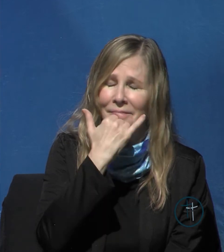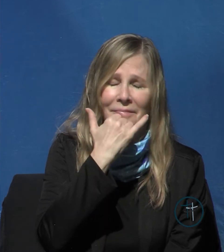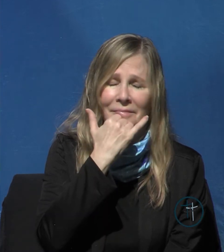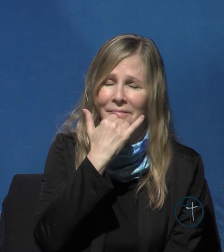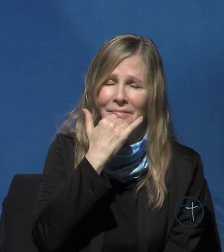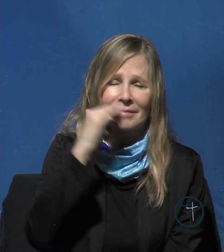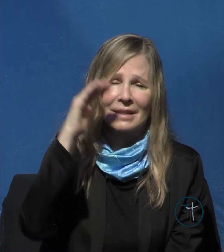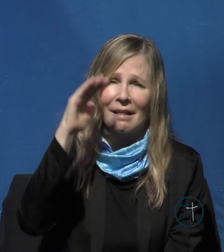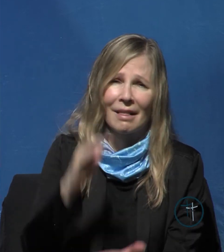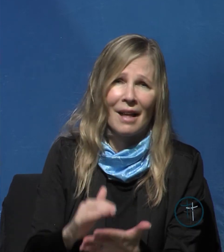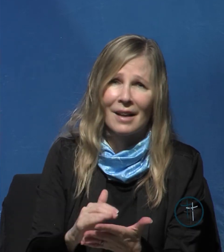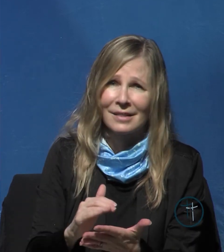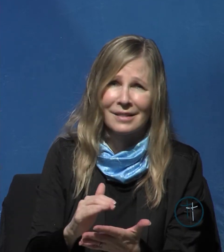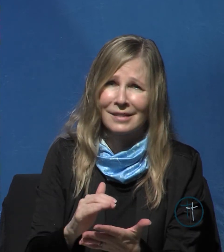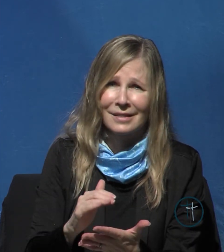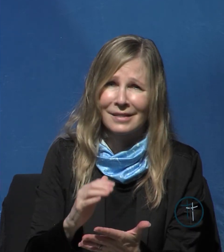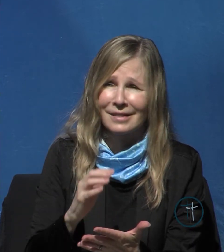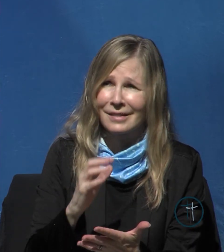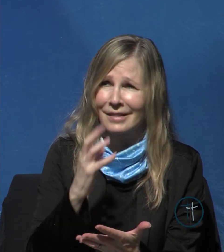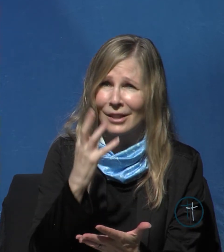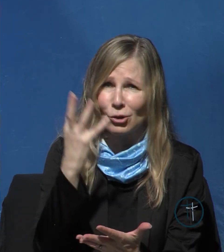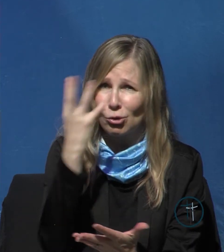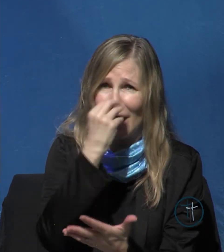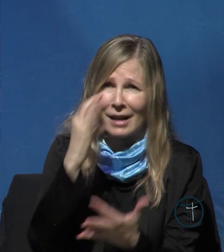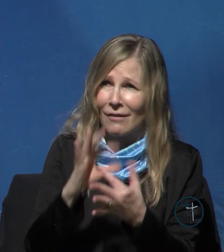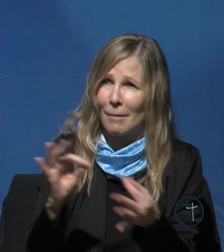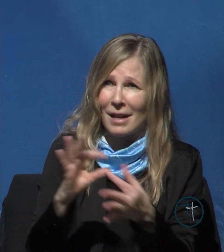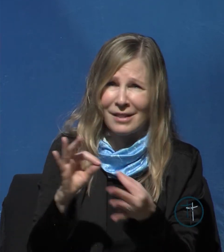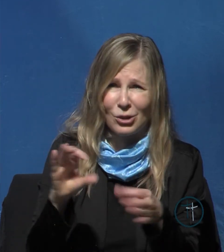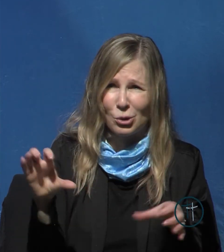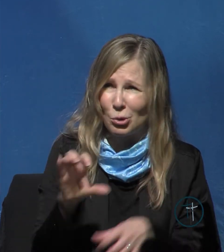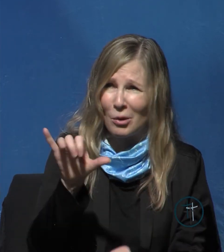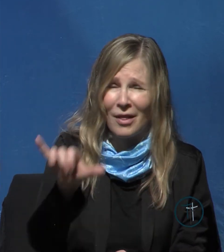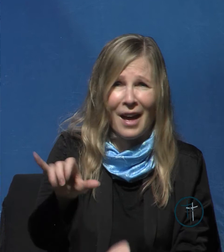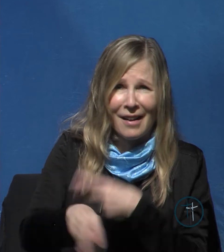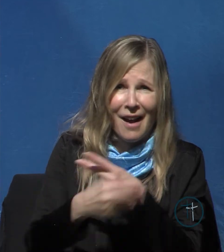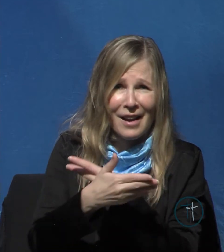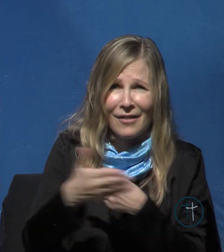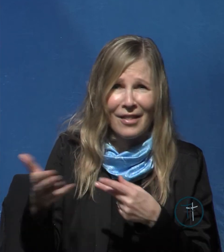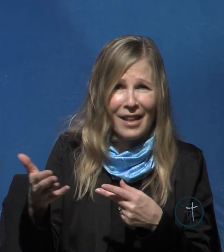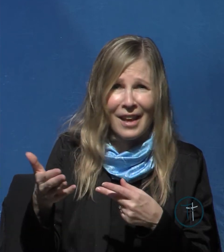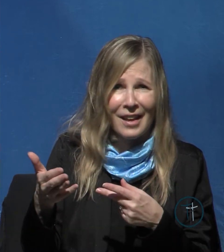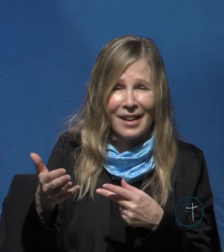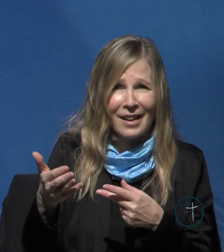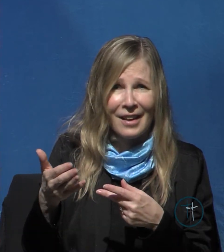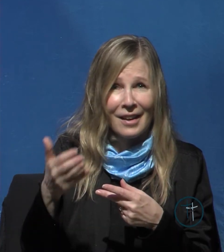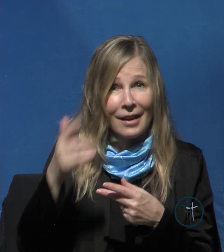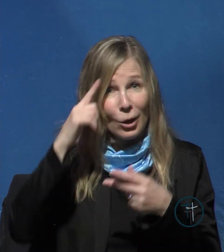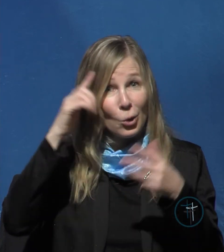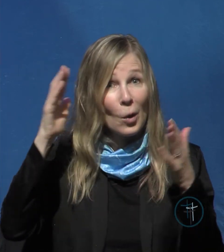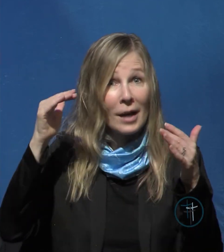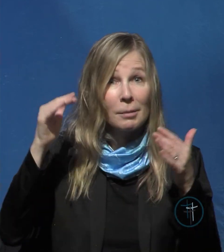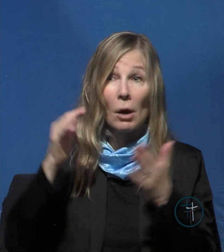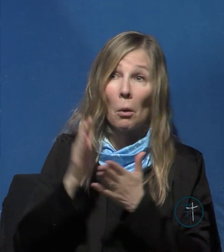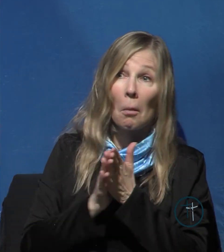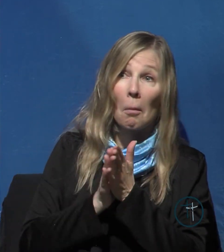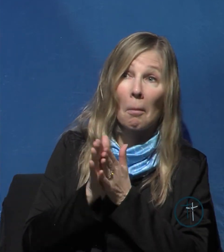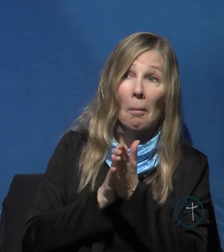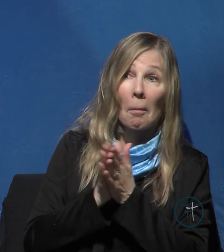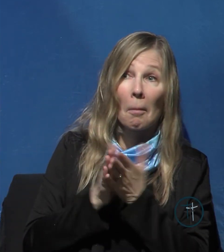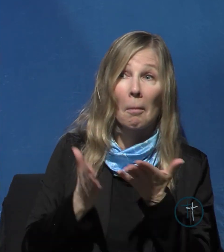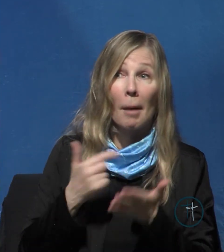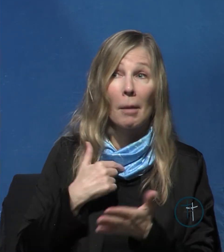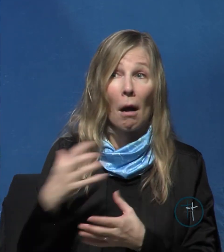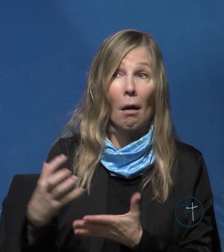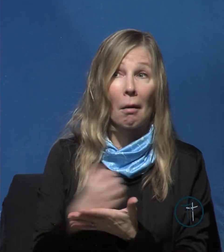attractive message sent by a church than to do things like that for other people with the expectation, maybe I'll get something